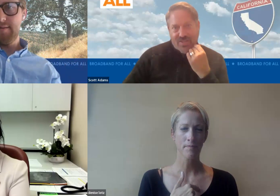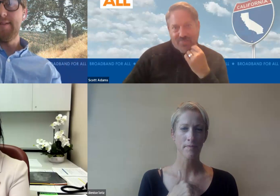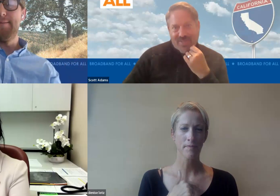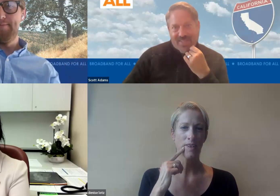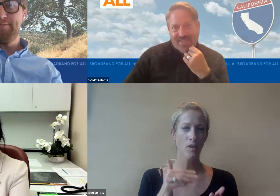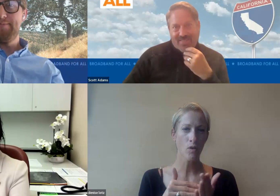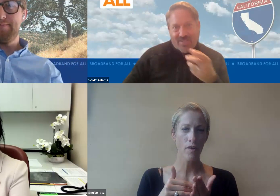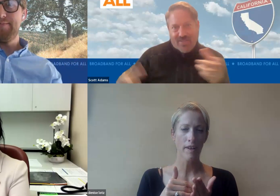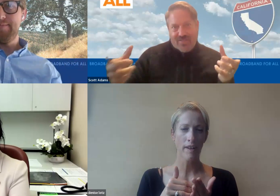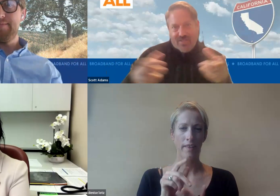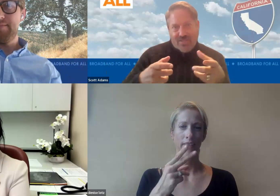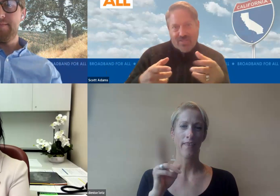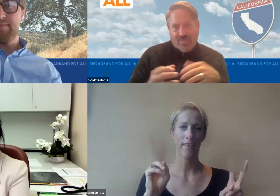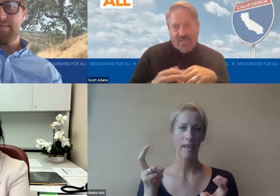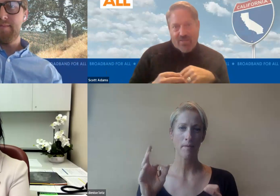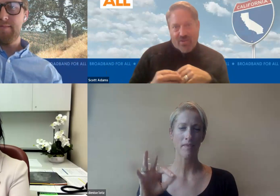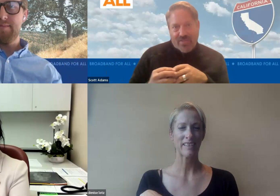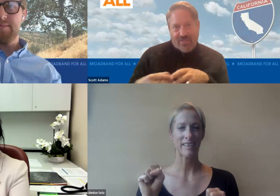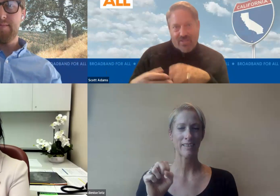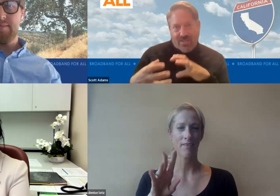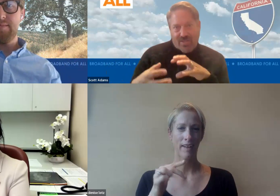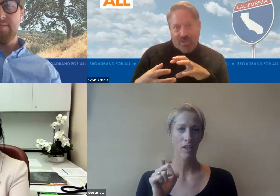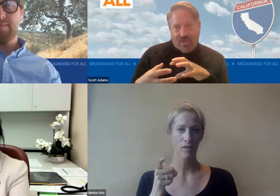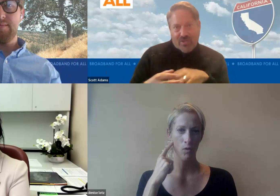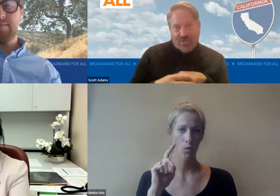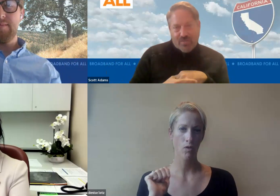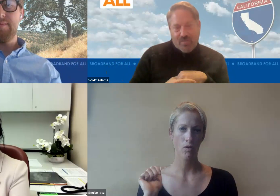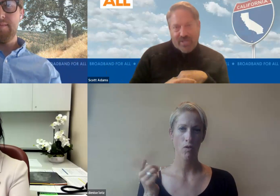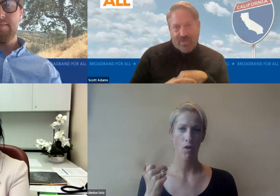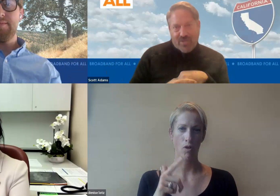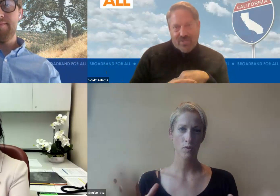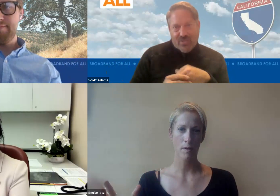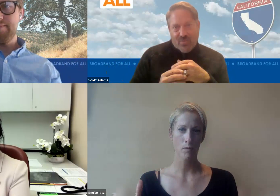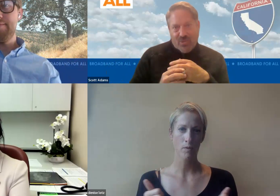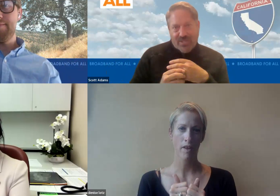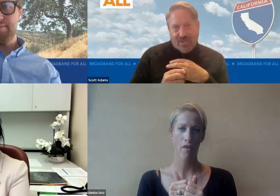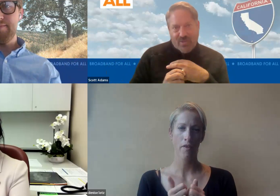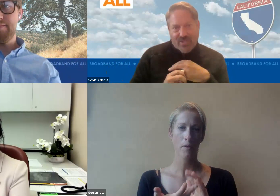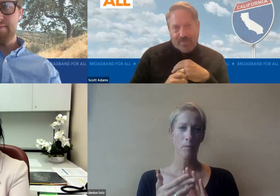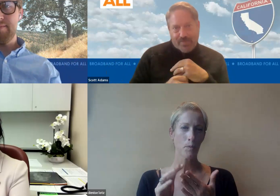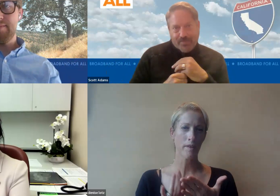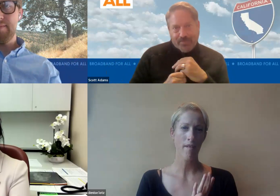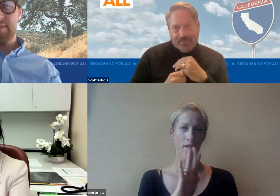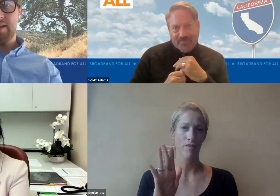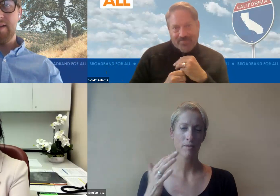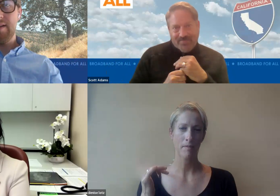village to come together, and that the community colleges play a really central role in that